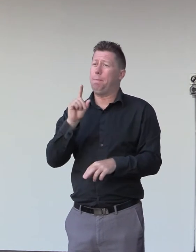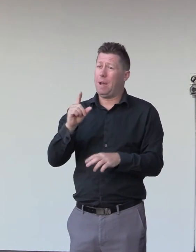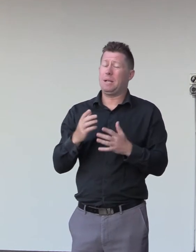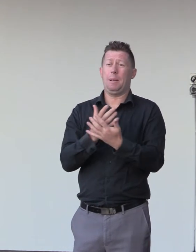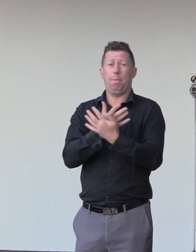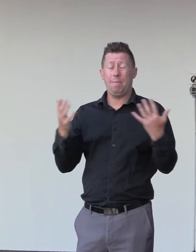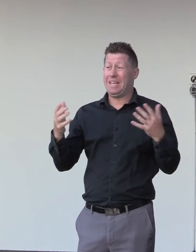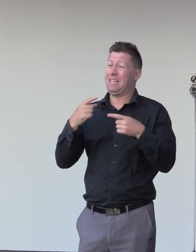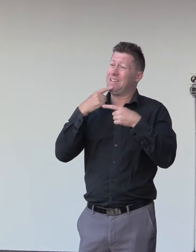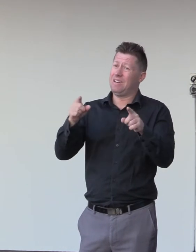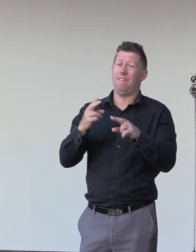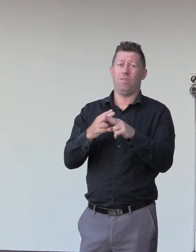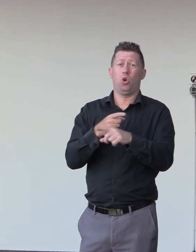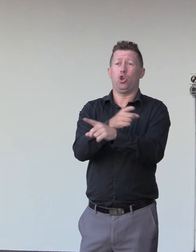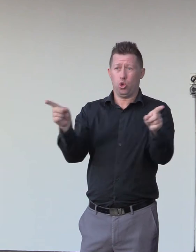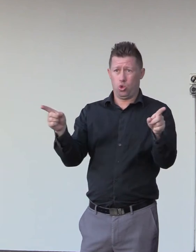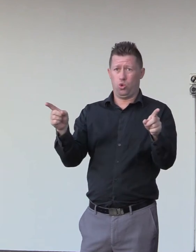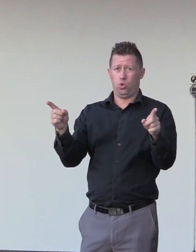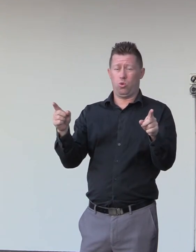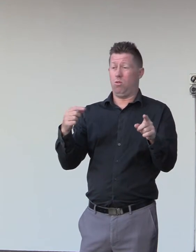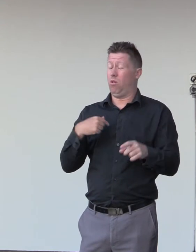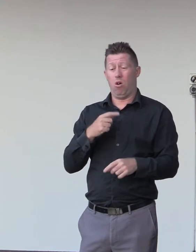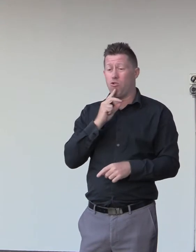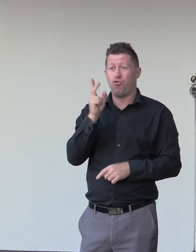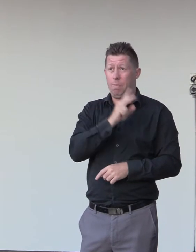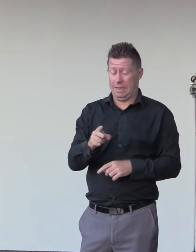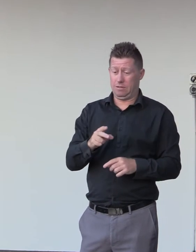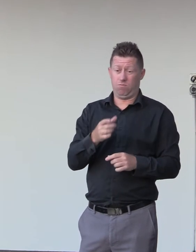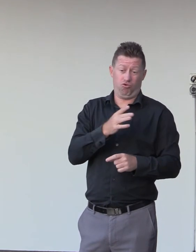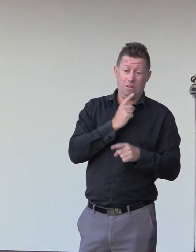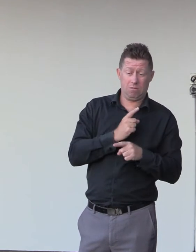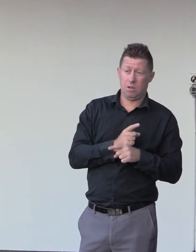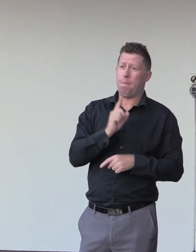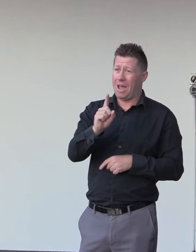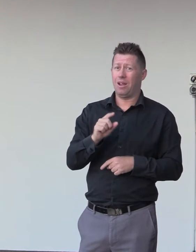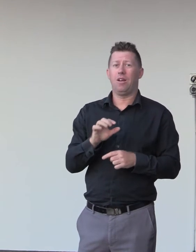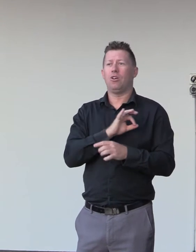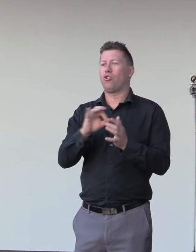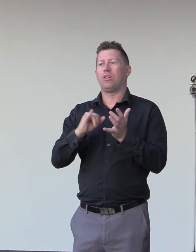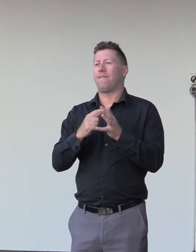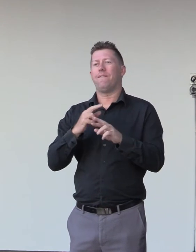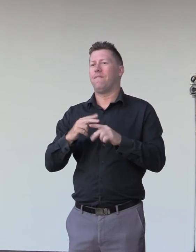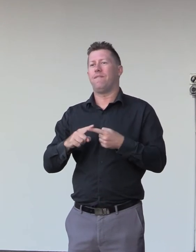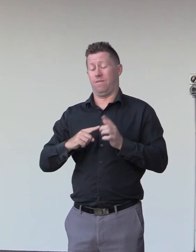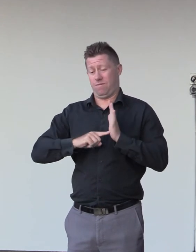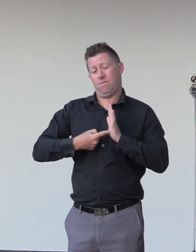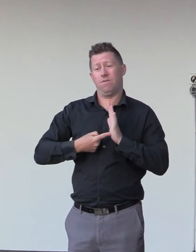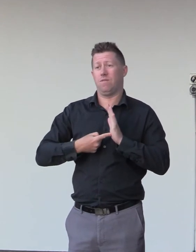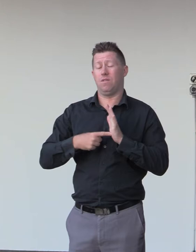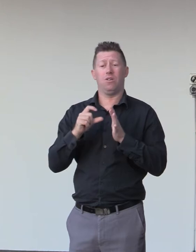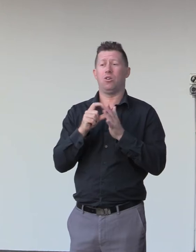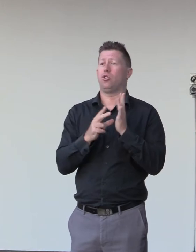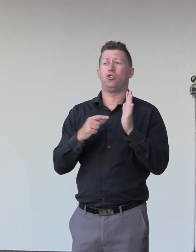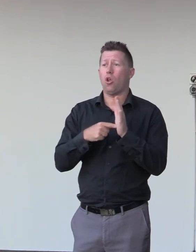for South Australians, which I just want to reinforce with everybody, is that it is not safe at this point in time to be travelling